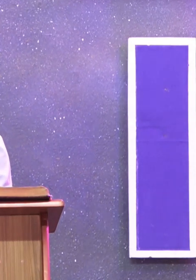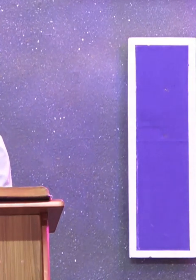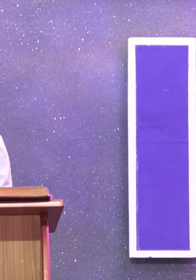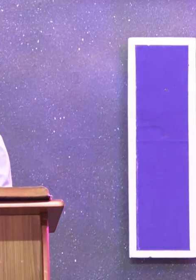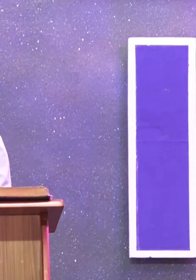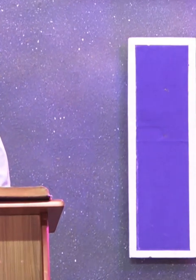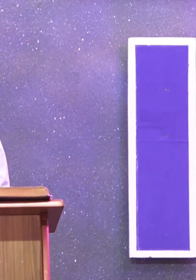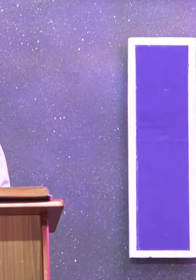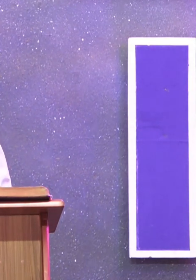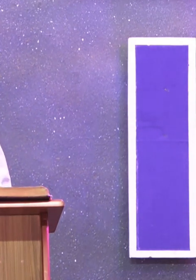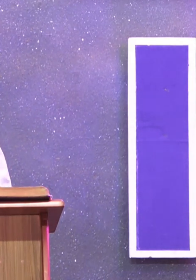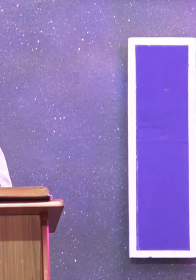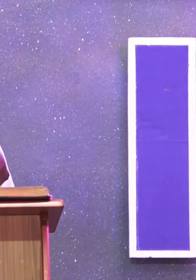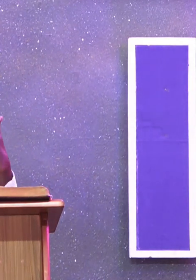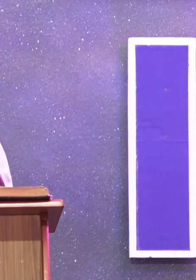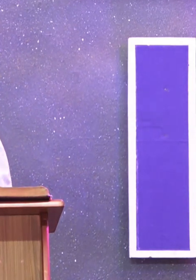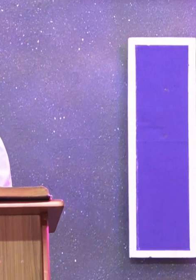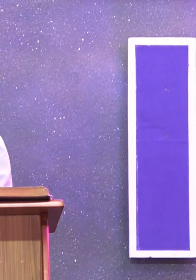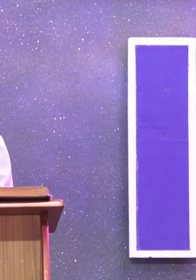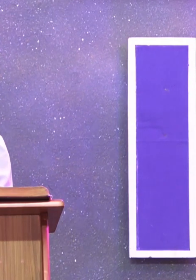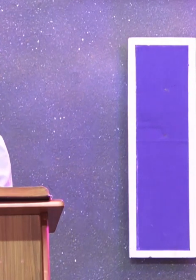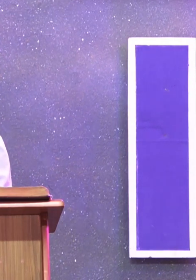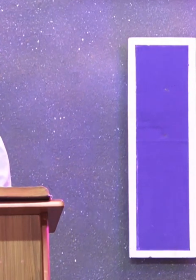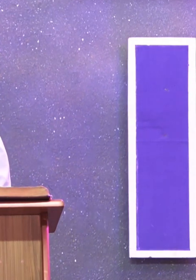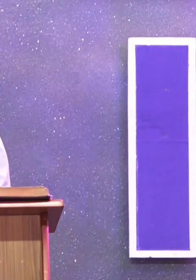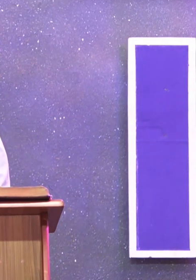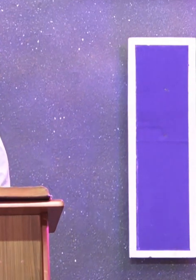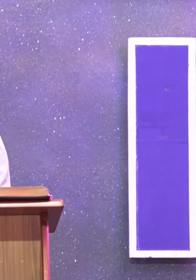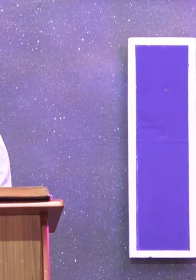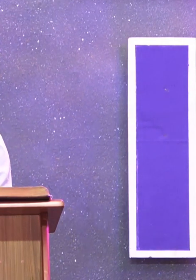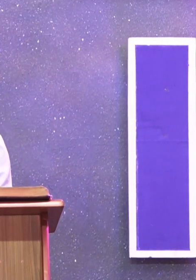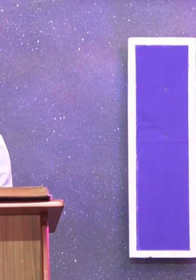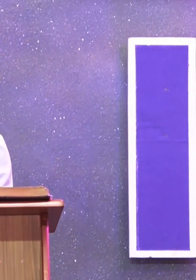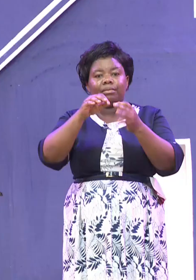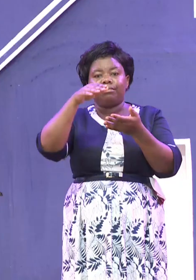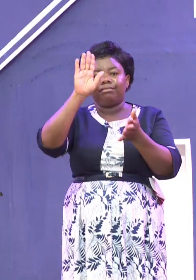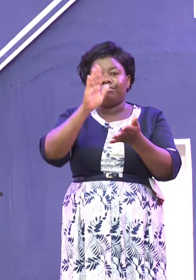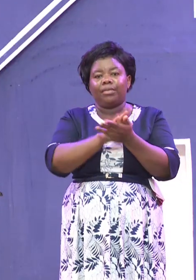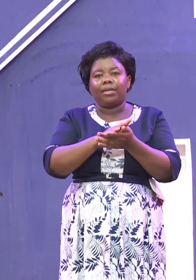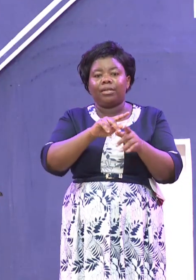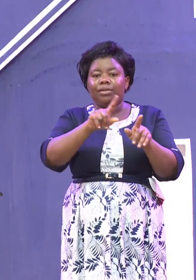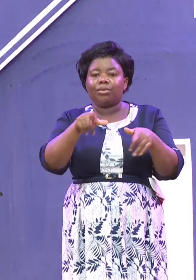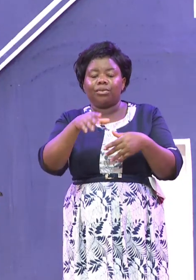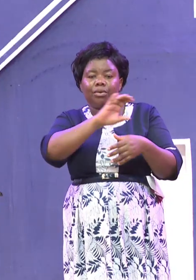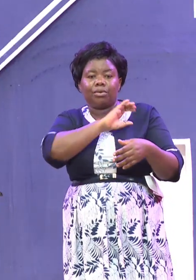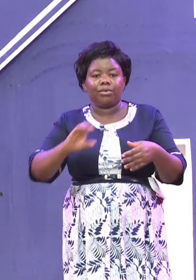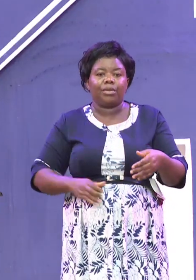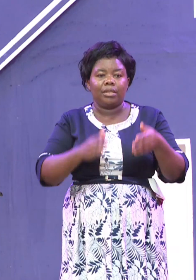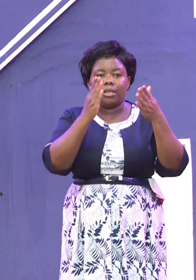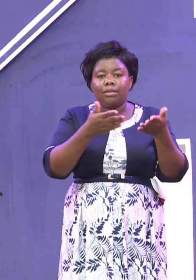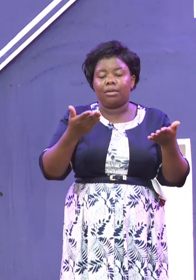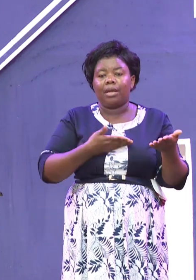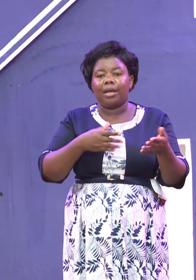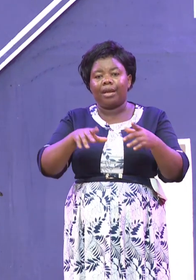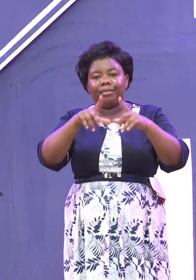kukola ekituufu. Which triggers you to do the right thing. Ekyo kikulu nnyo ng'abakristaayo okubeera n'omutima